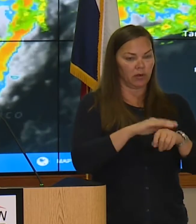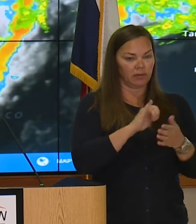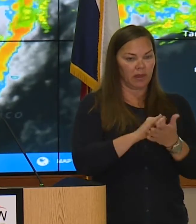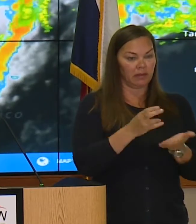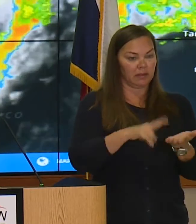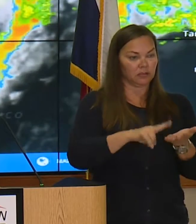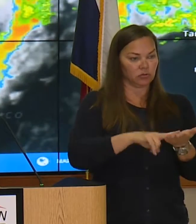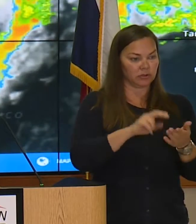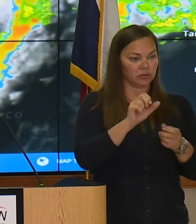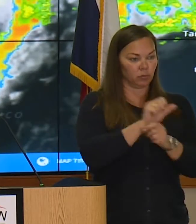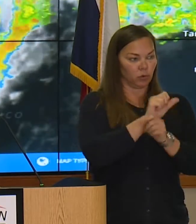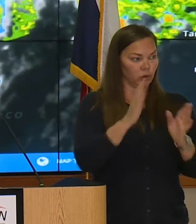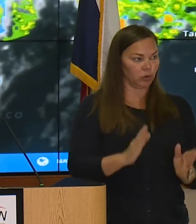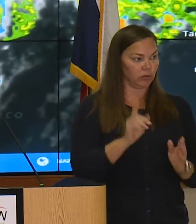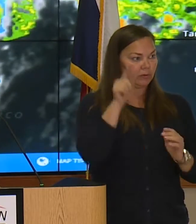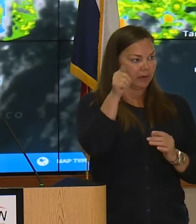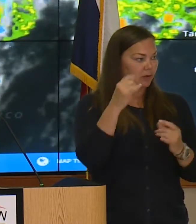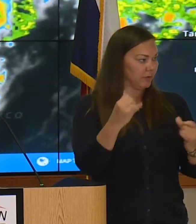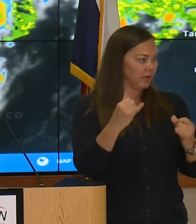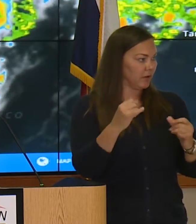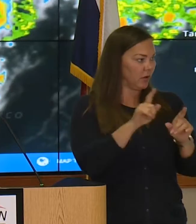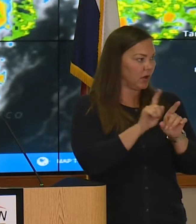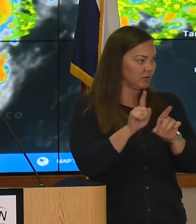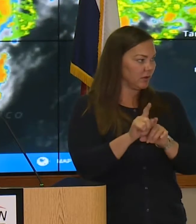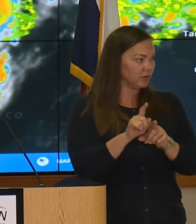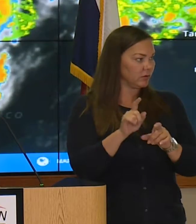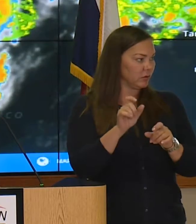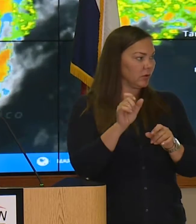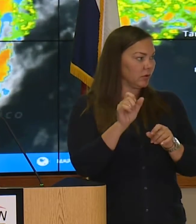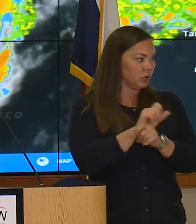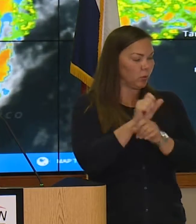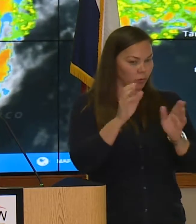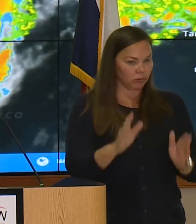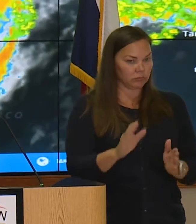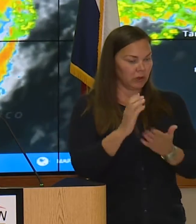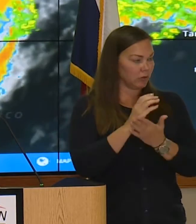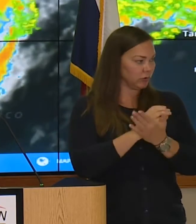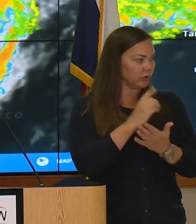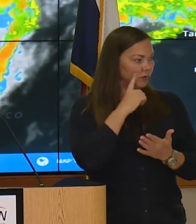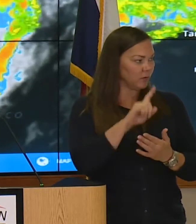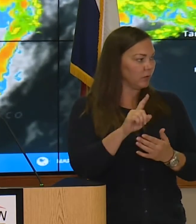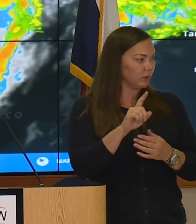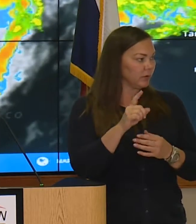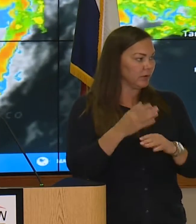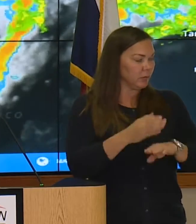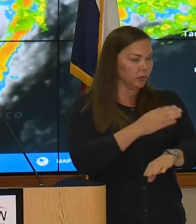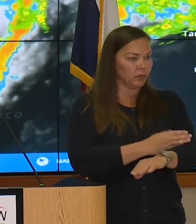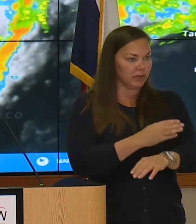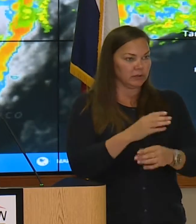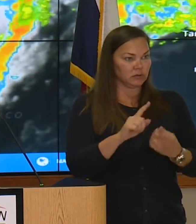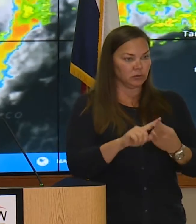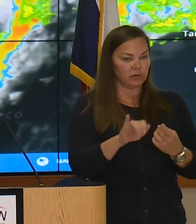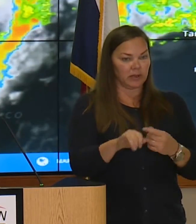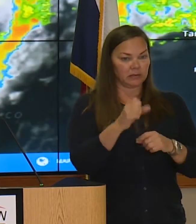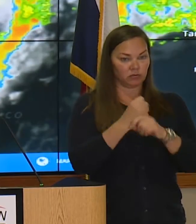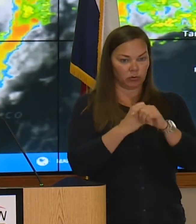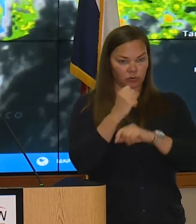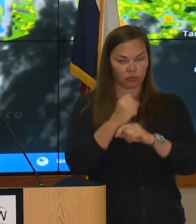construction contractor that's out there right now is also the contractor for the improvements to the structure.